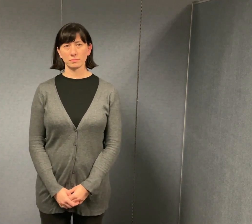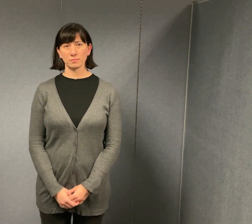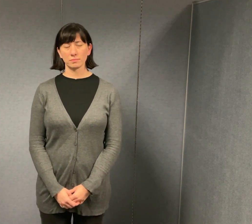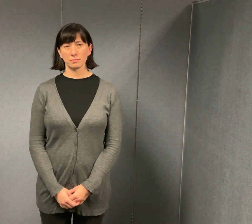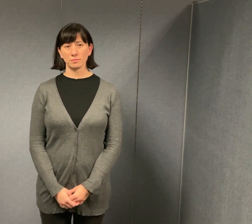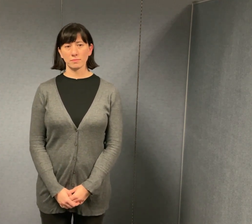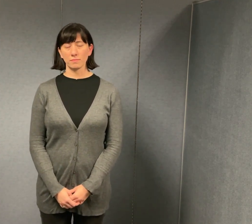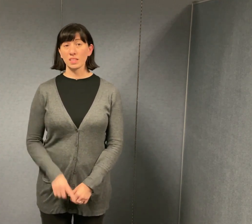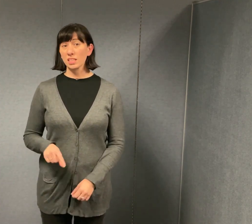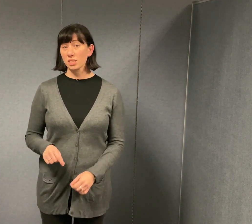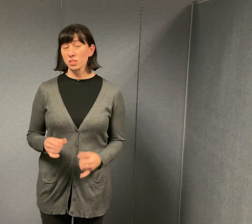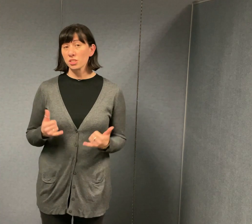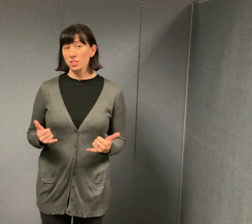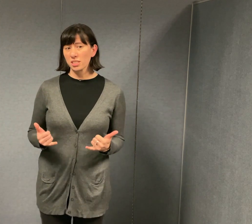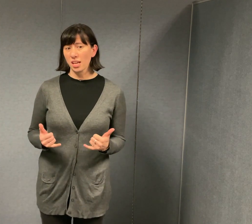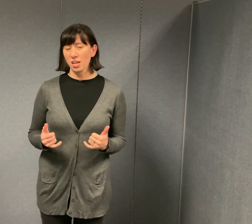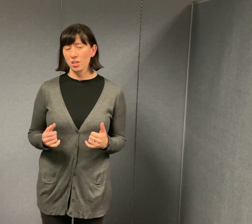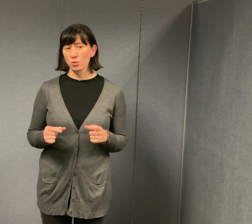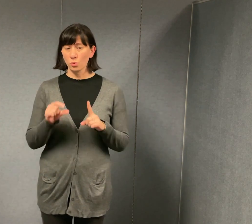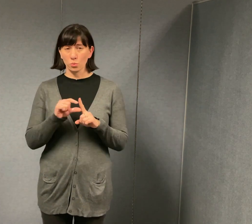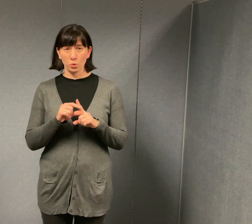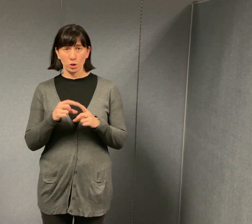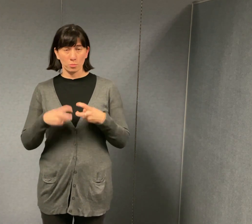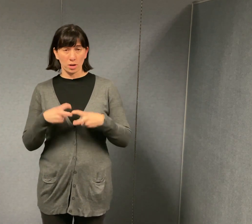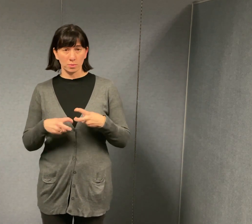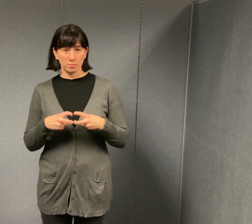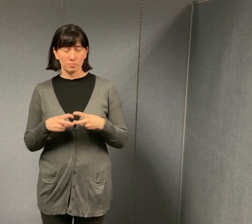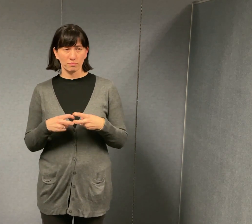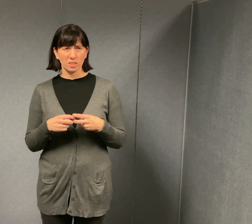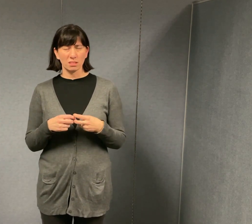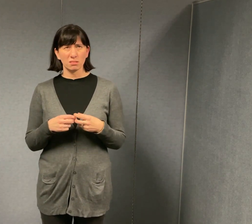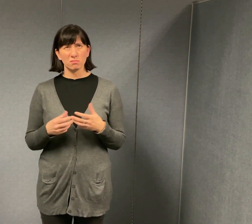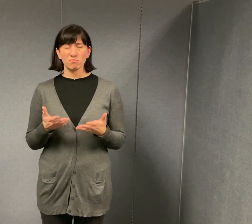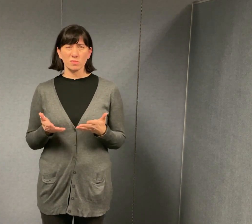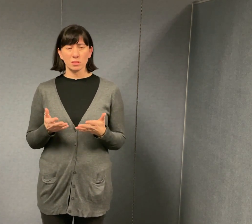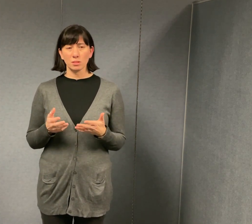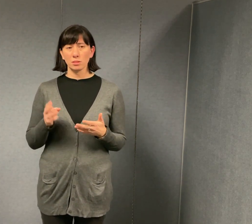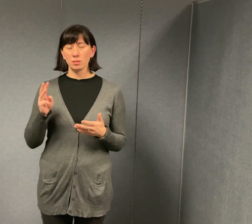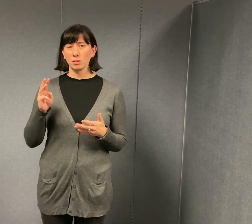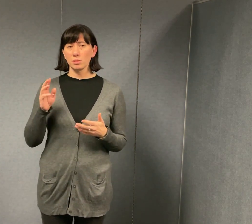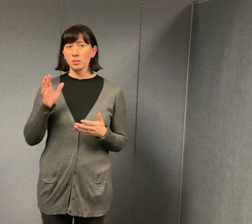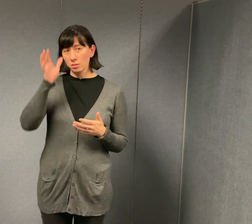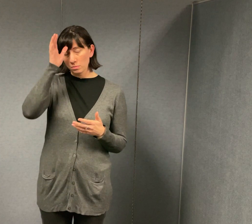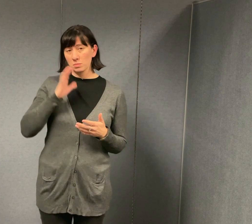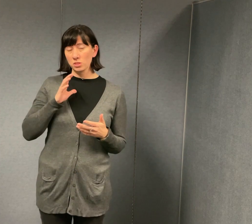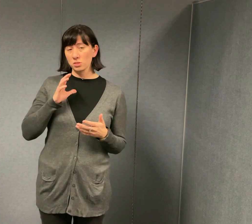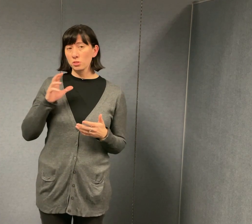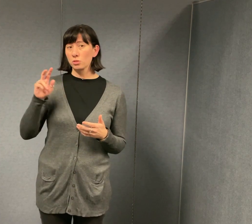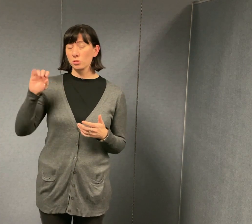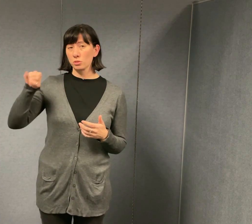Here's today's word problem. Let's say Mr. Jones wants to build a storage shed, and